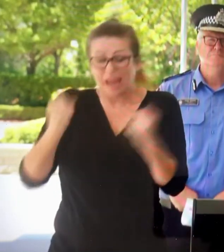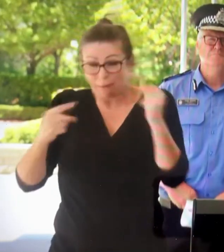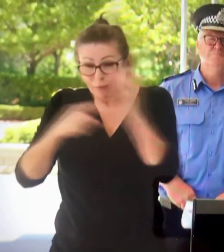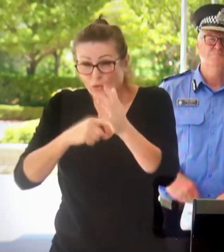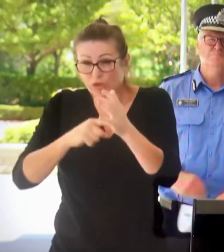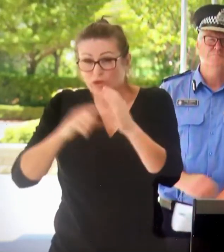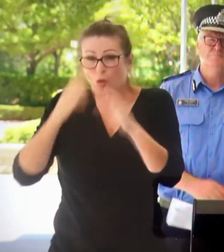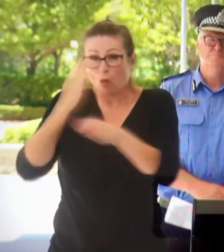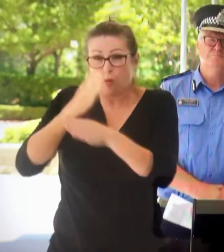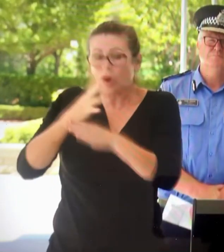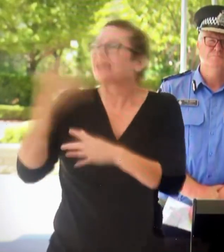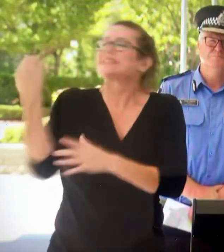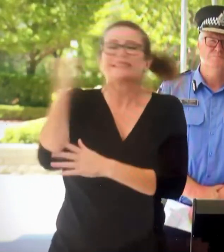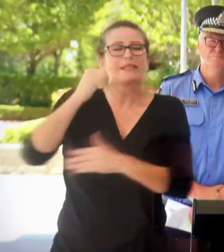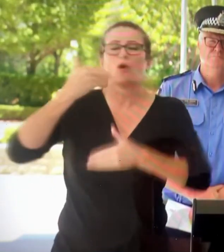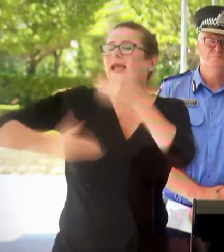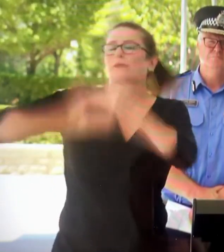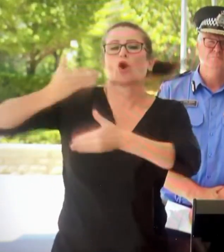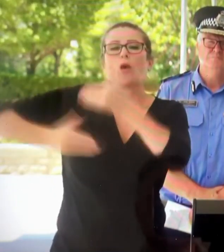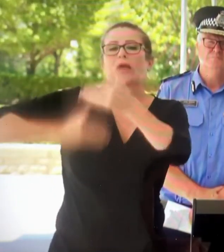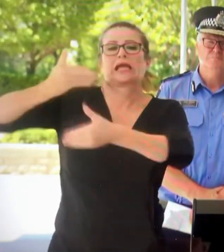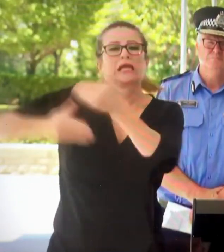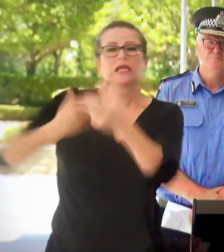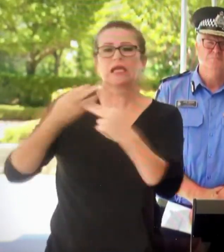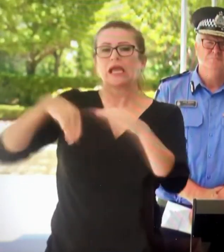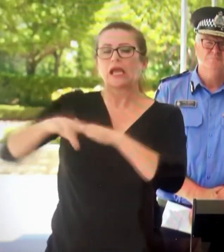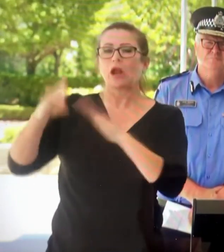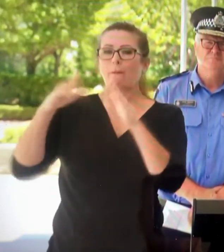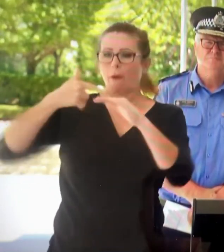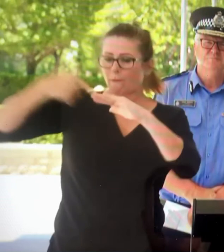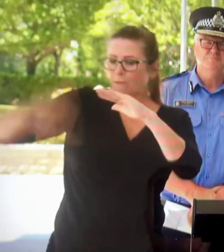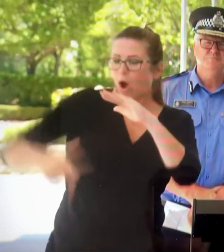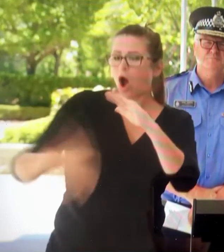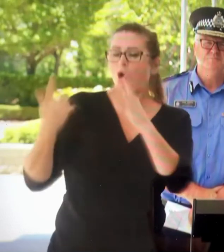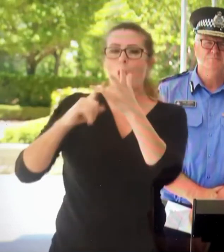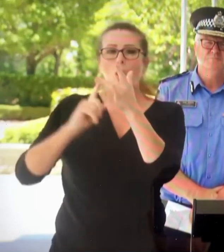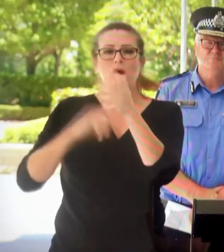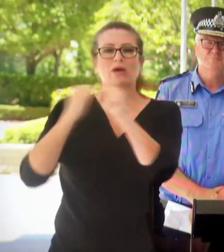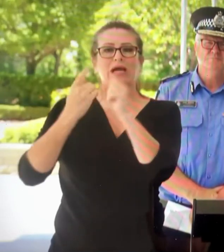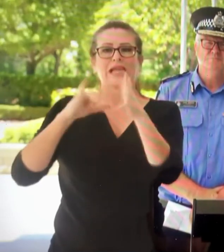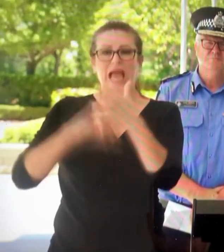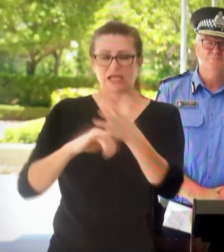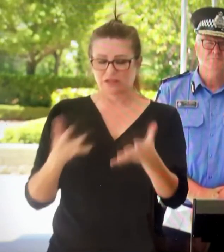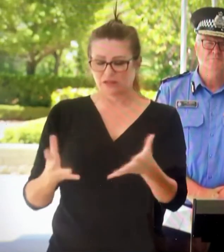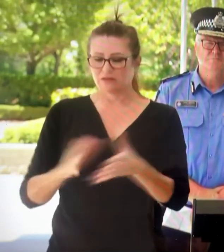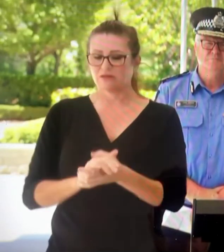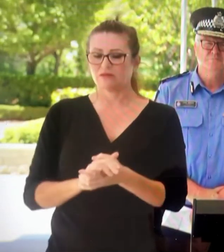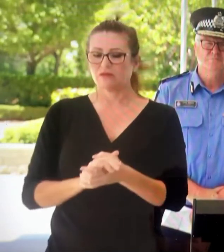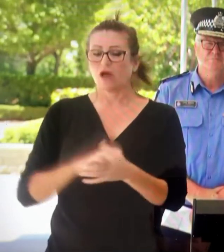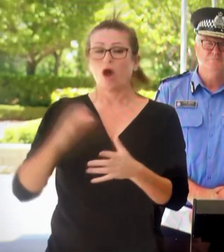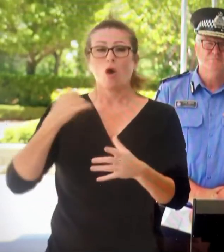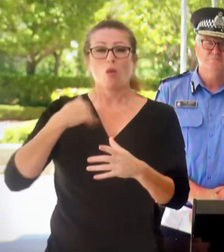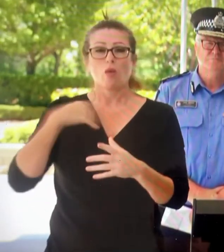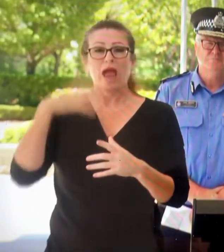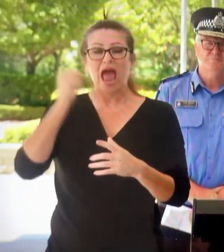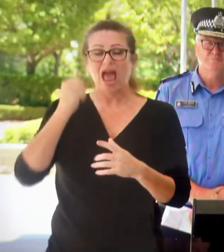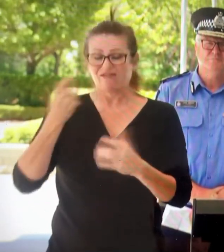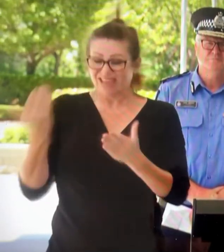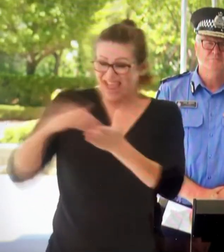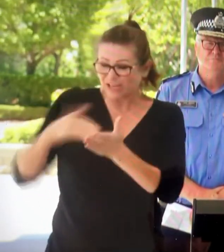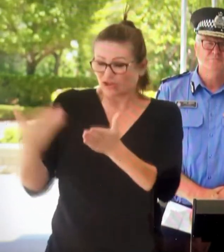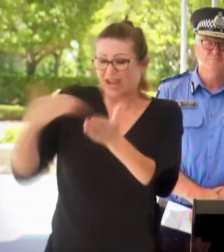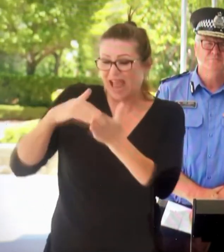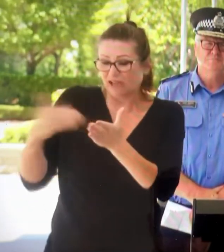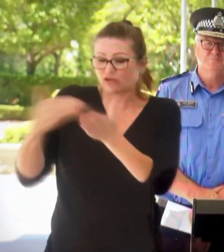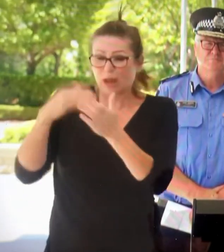operations on mine sites and oil and gas facilities. We're taking extraordinary measures to